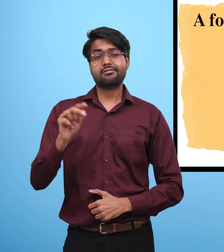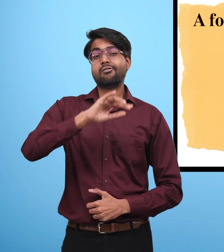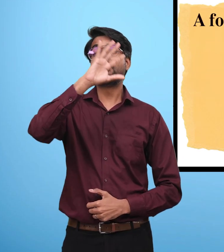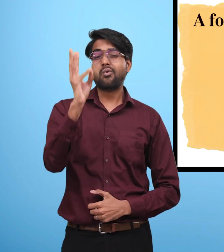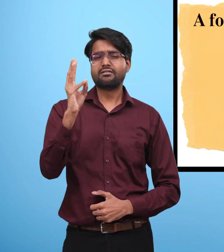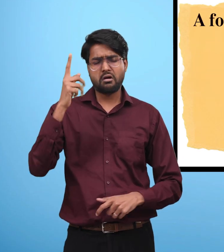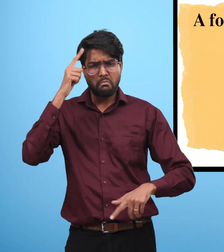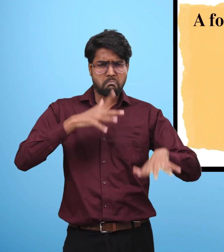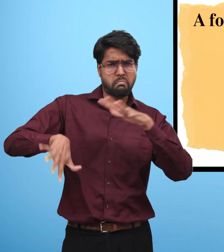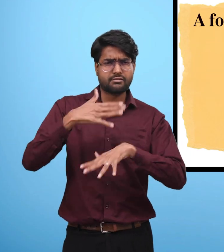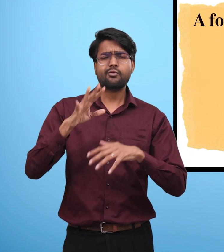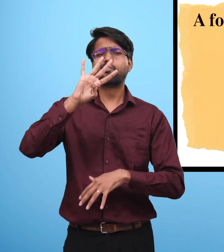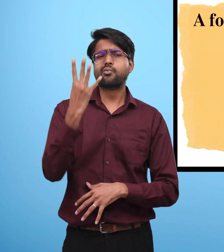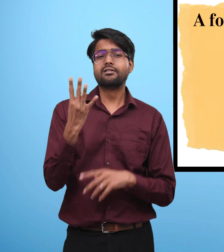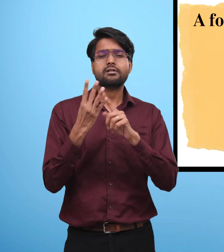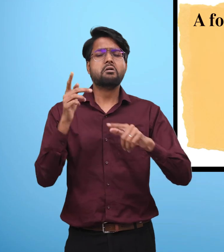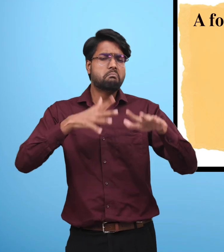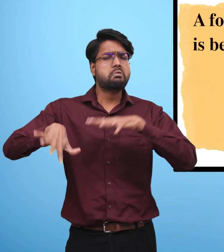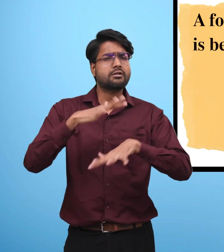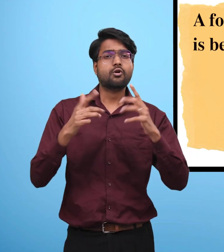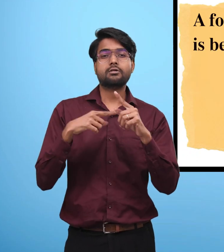A fourth mission, Chandrayaan 4, is being